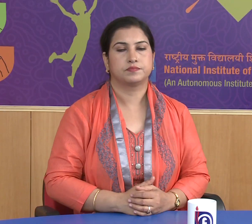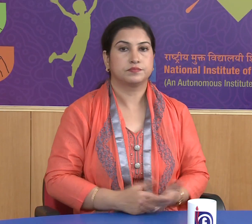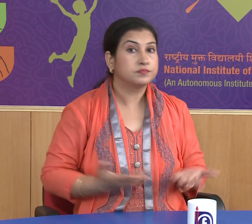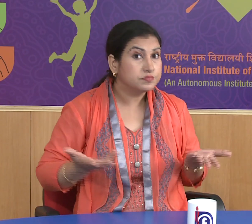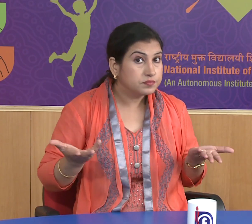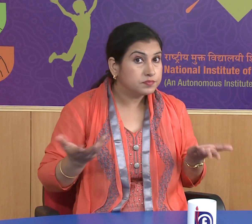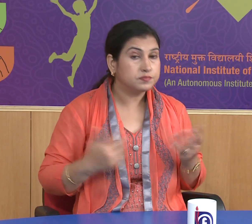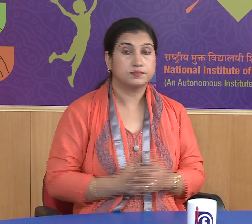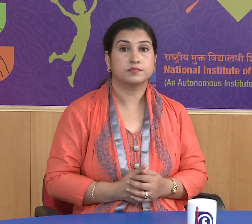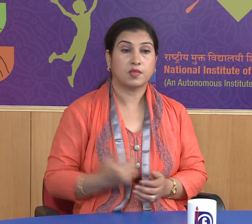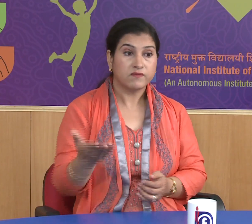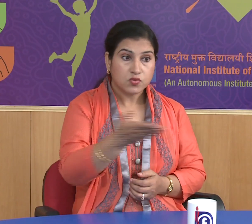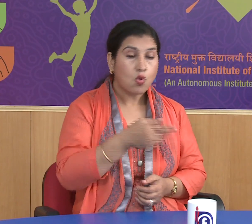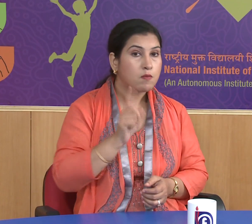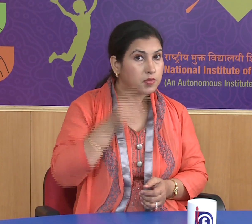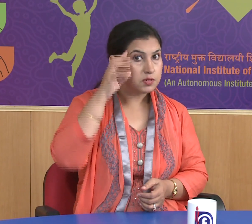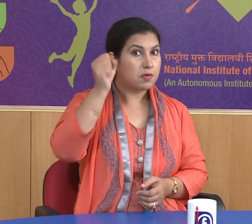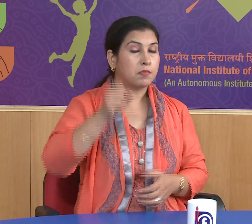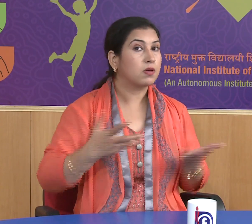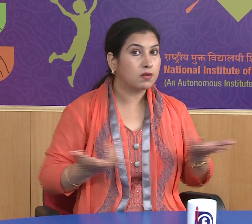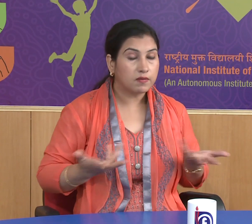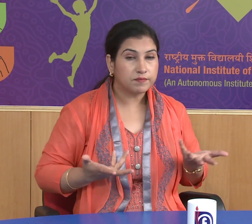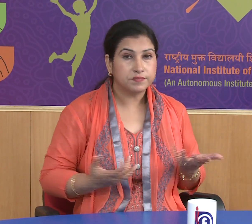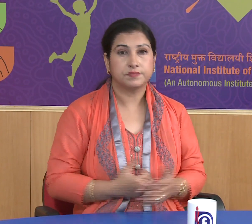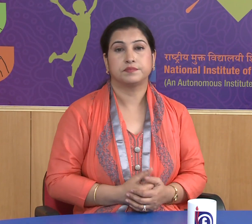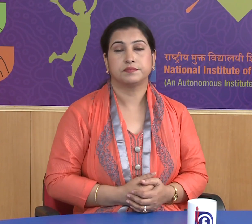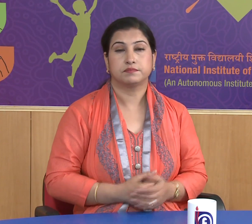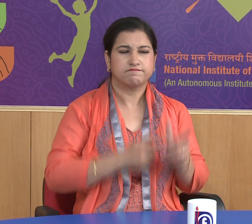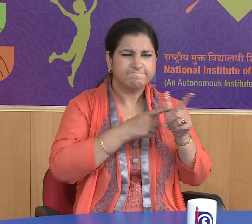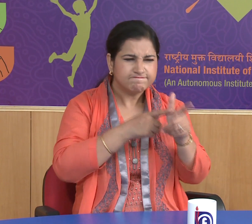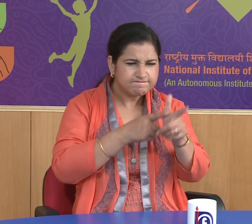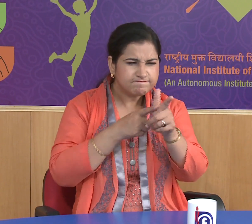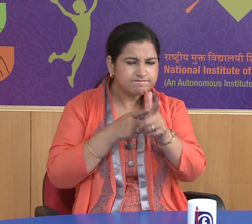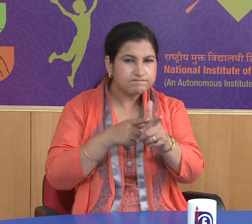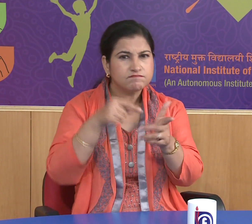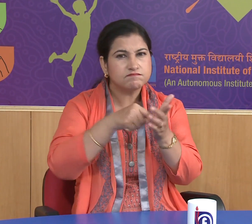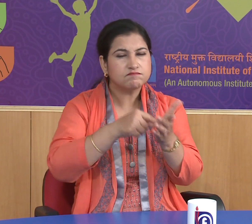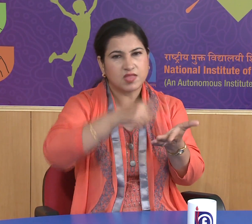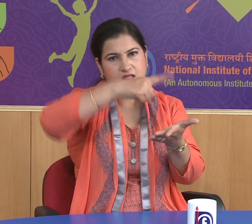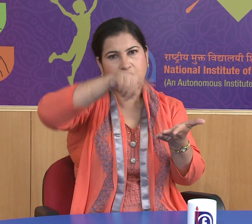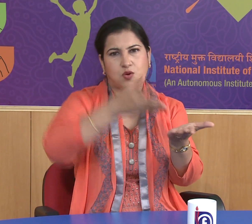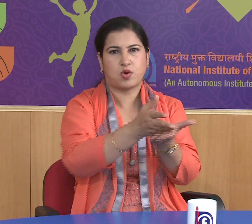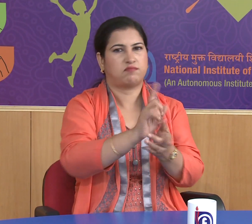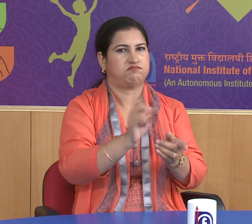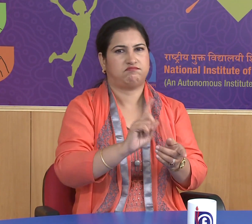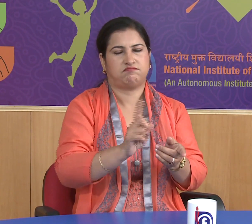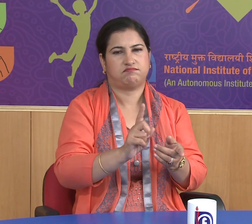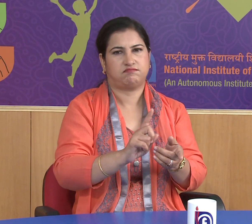However, we should remember that terrorism is not the right way to fulfill